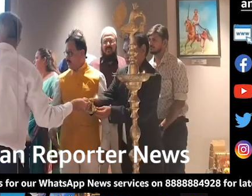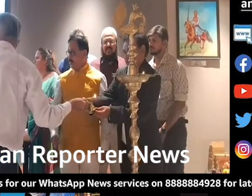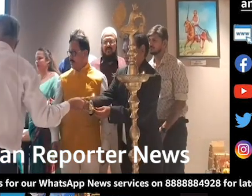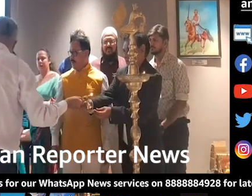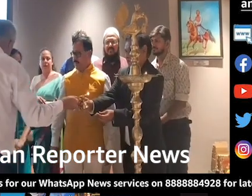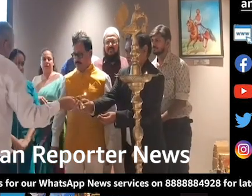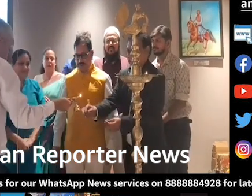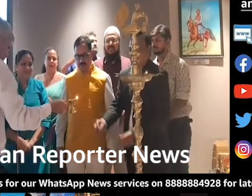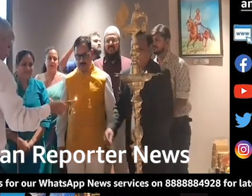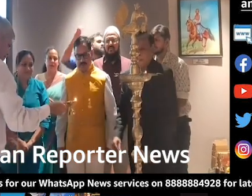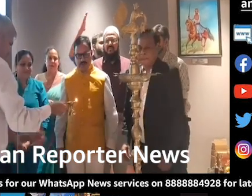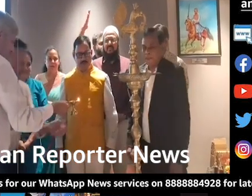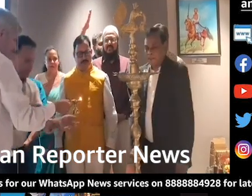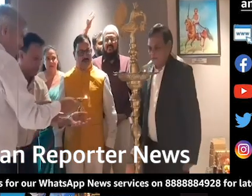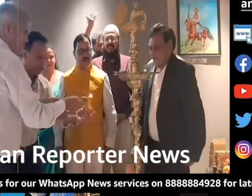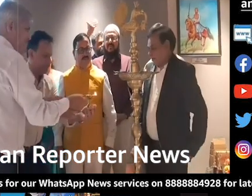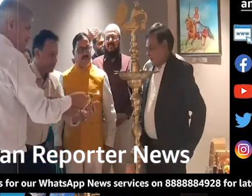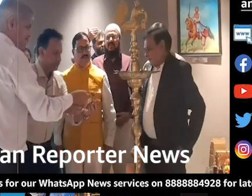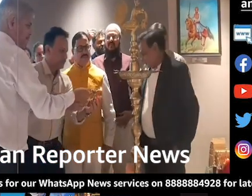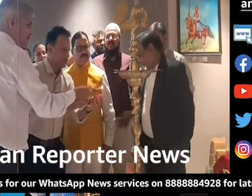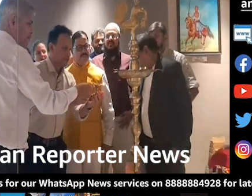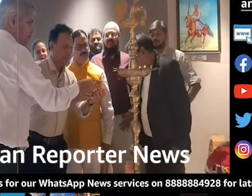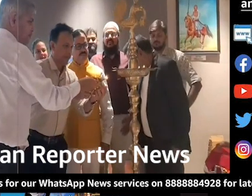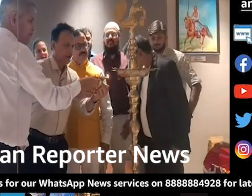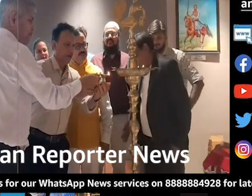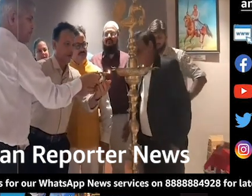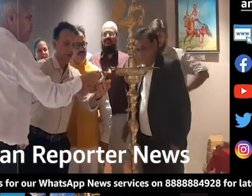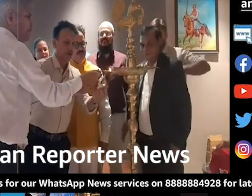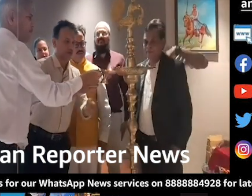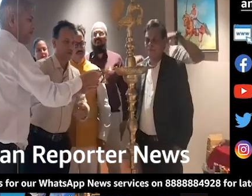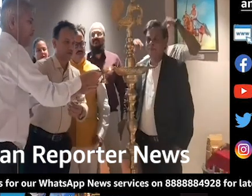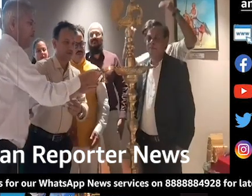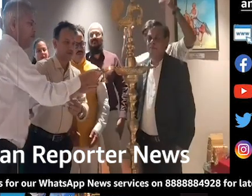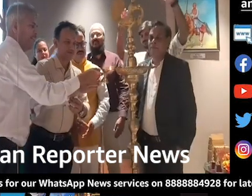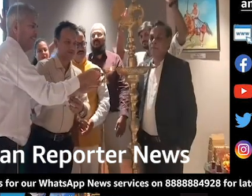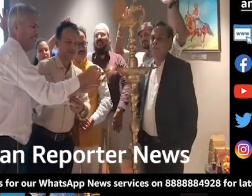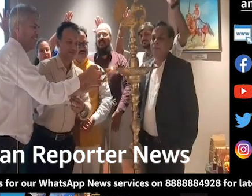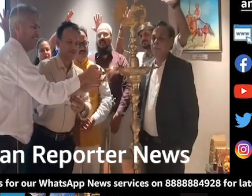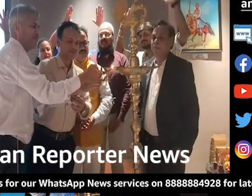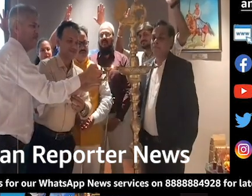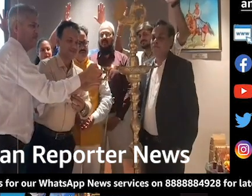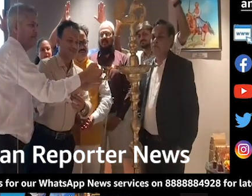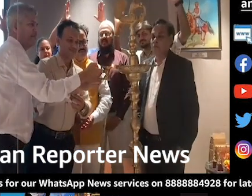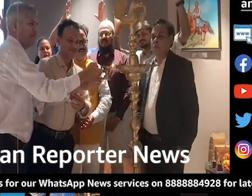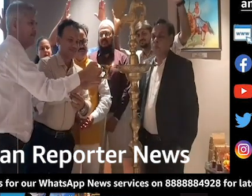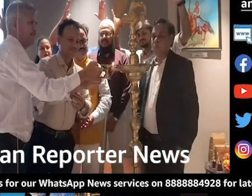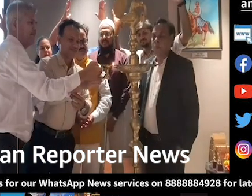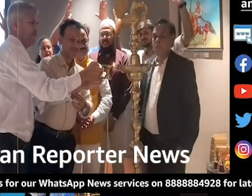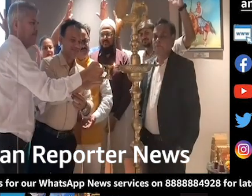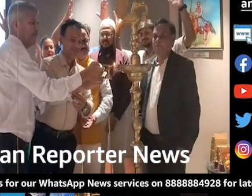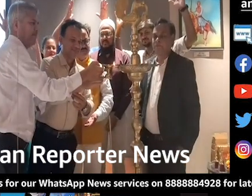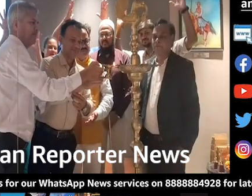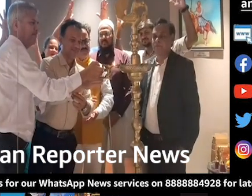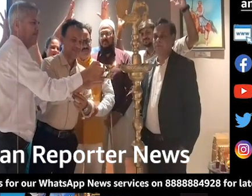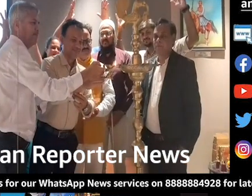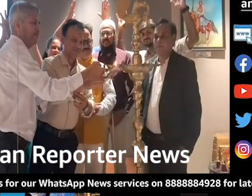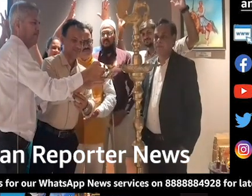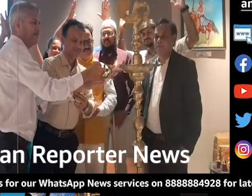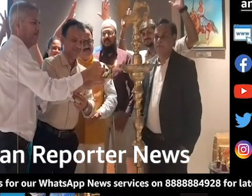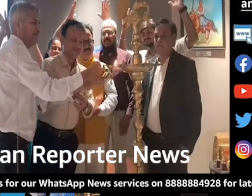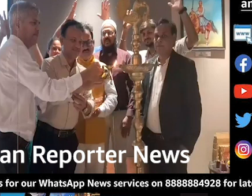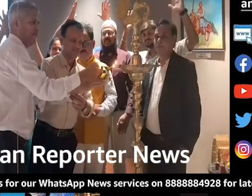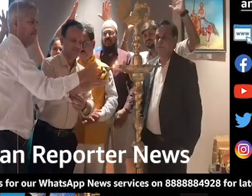Cedar Jones, please, as a representative of a person, resource person from abroad, please come to light the lamp and light the